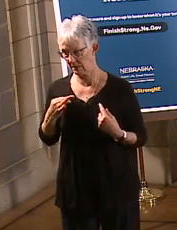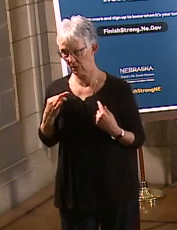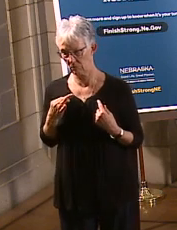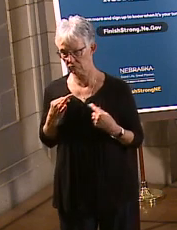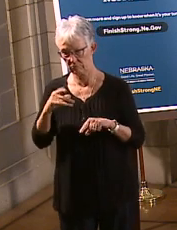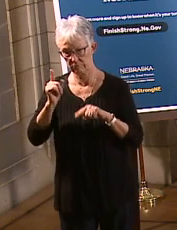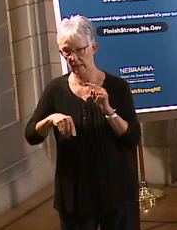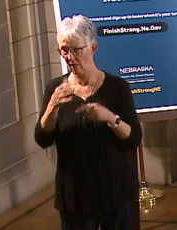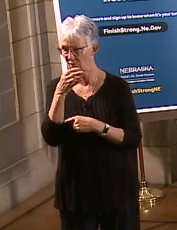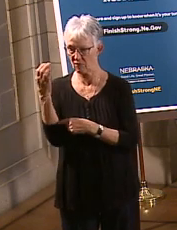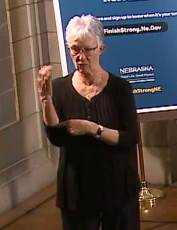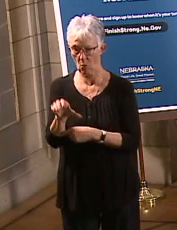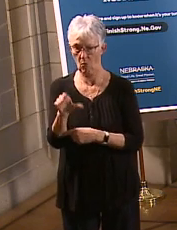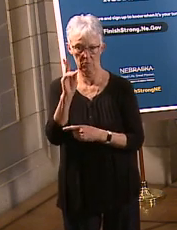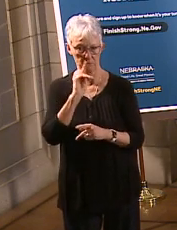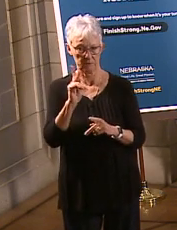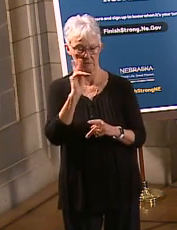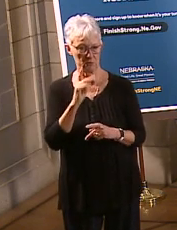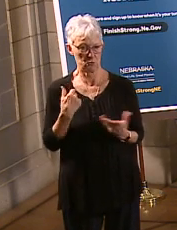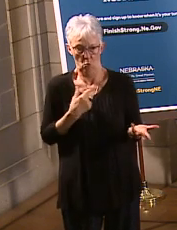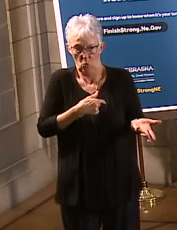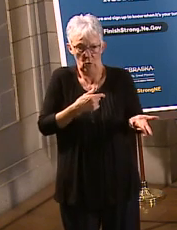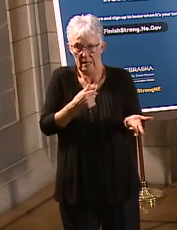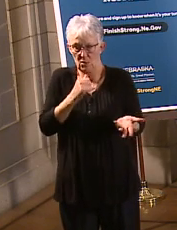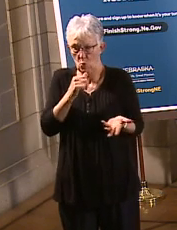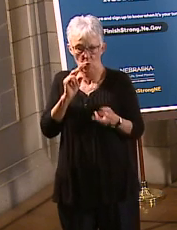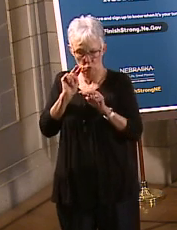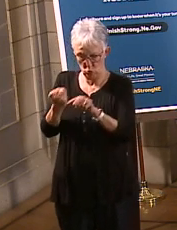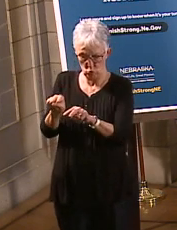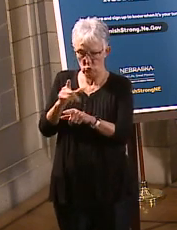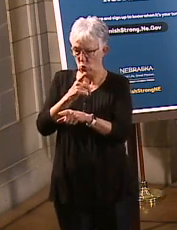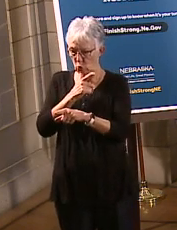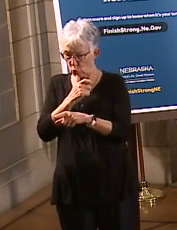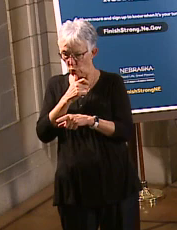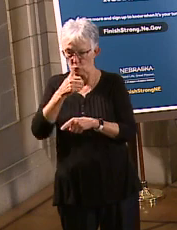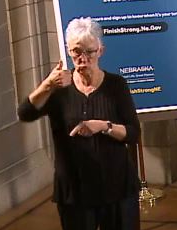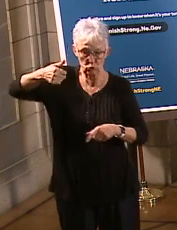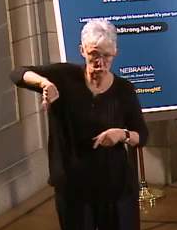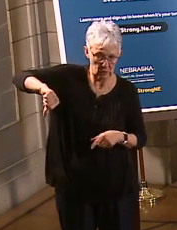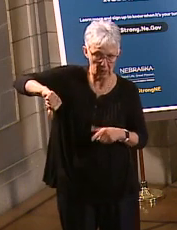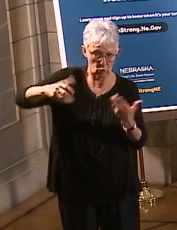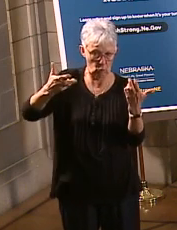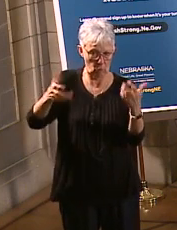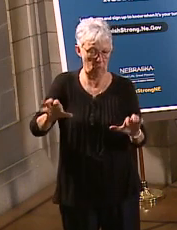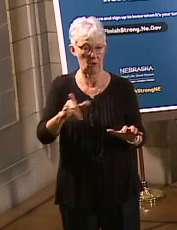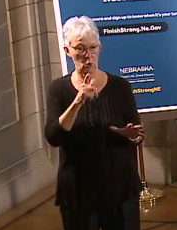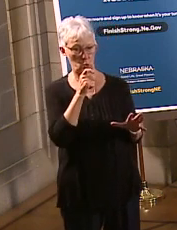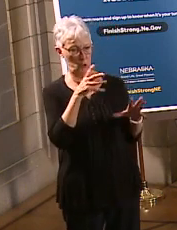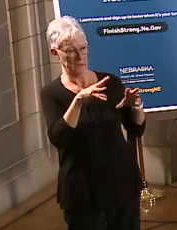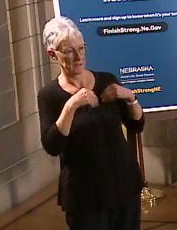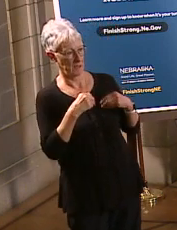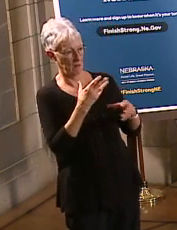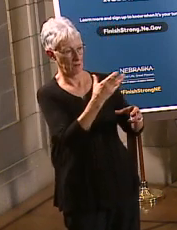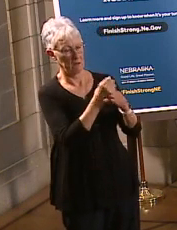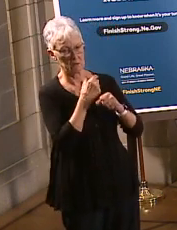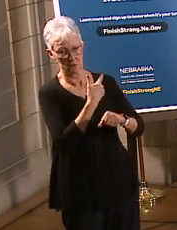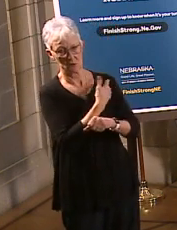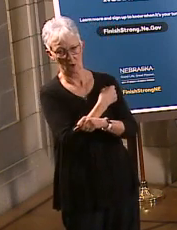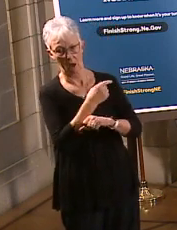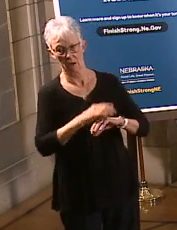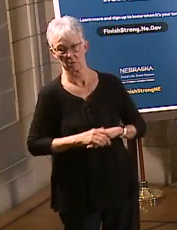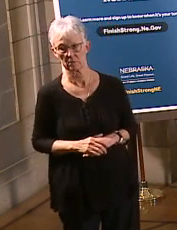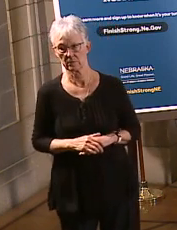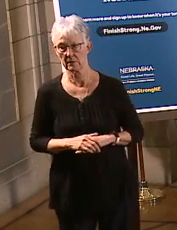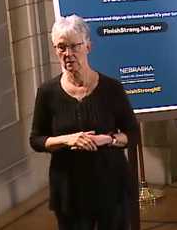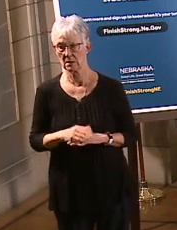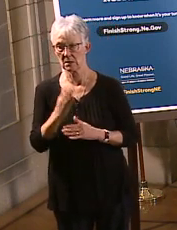who turns it down when they're being offered, and we're not planning on tracking who's turning it down. So, obviously, if somebody else wants to kind of do a